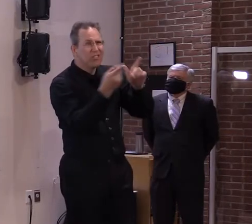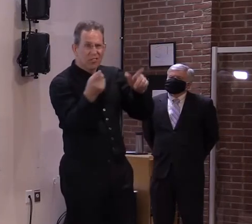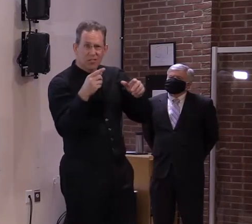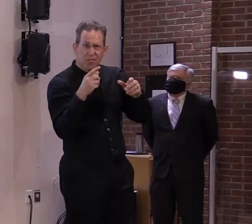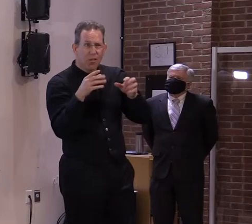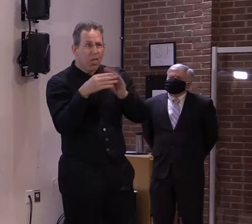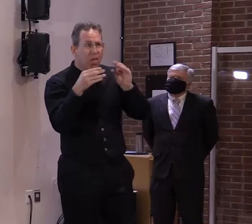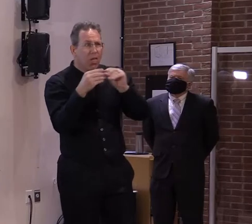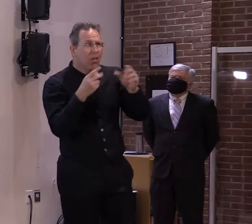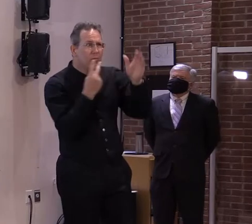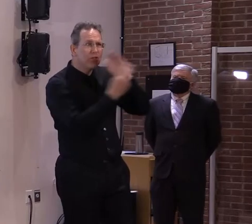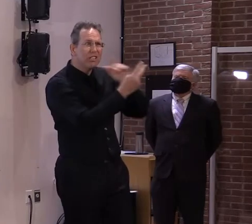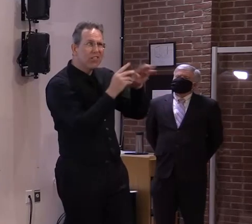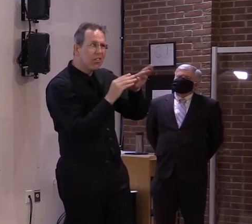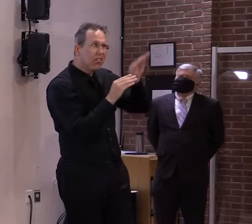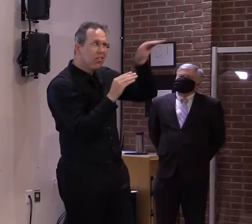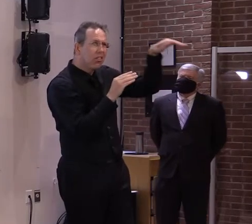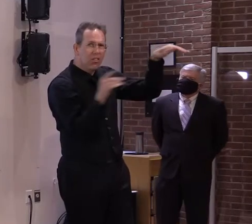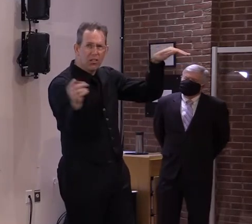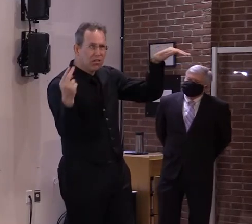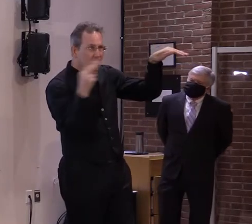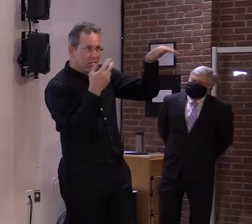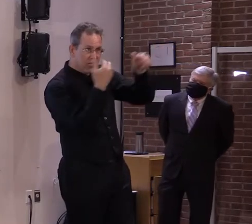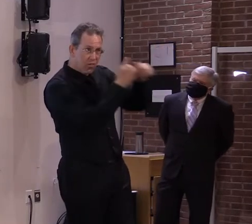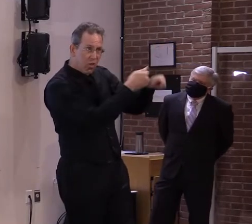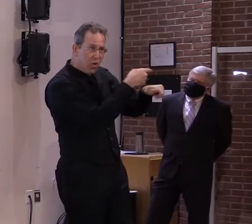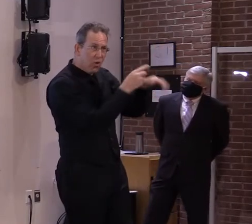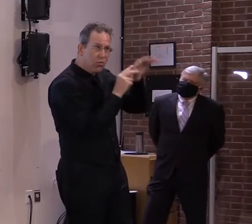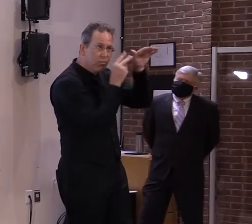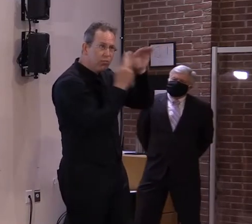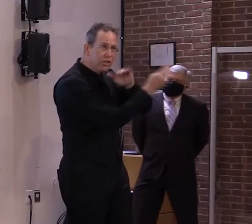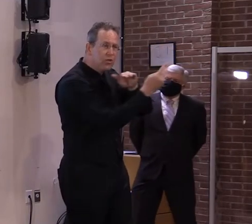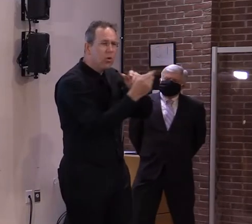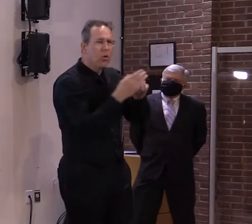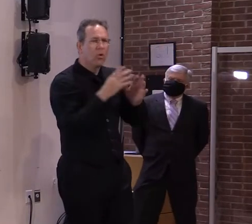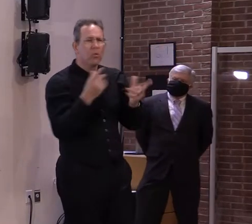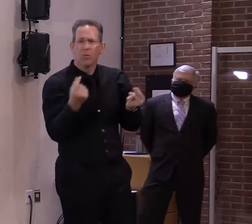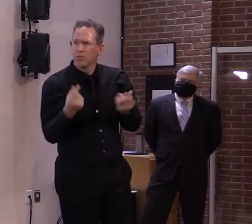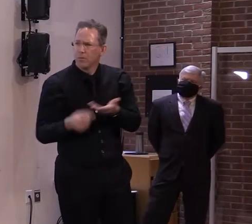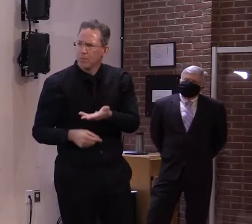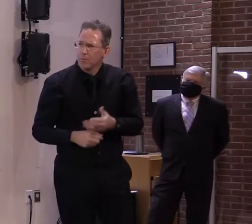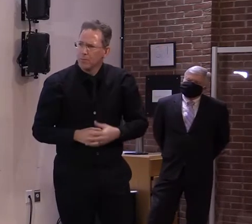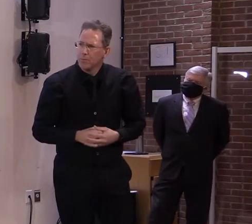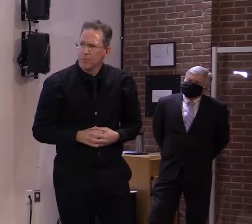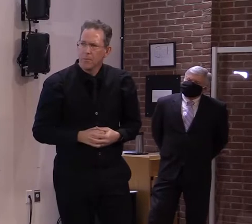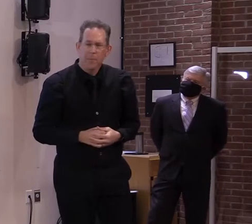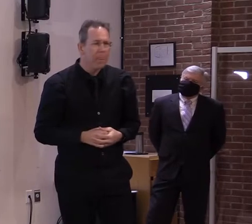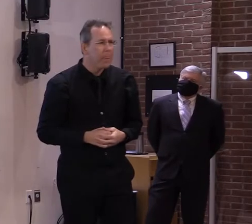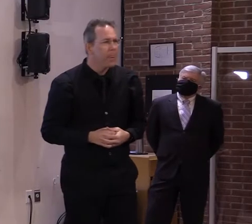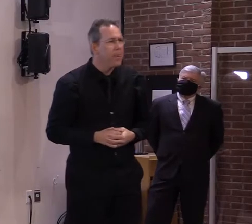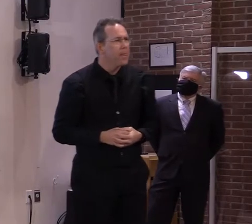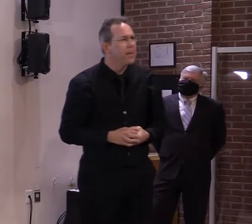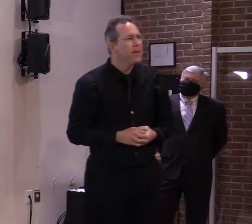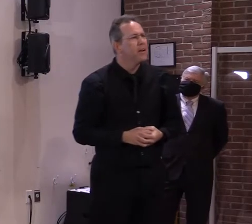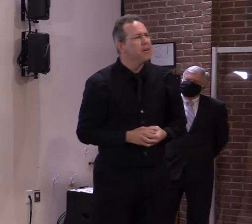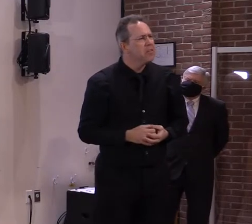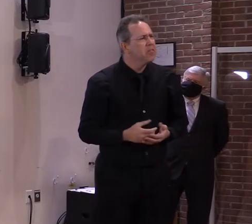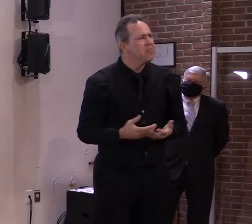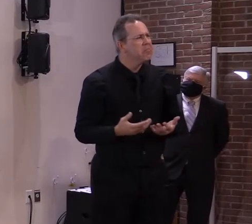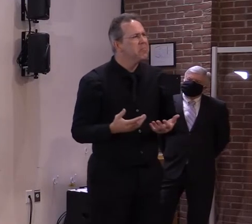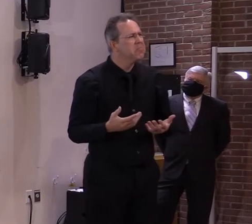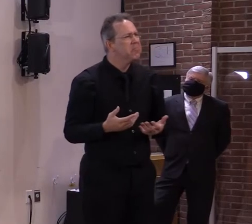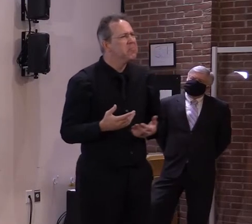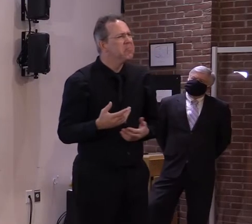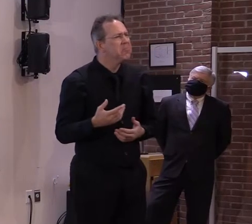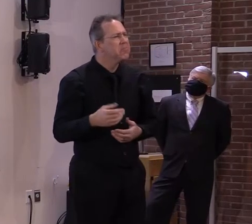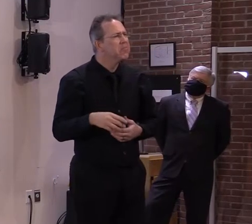projection, if that would be cause for concern. Yeah, again, as we said, or I said in the previous question, from the beginning, we've looked